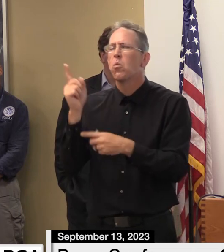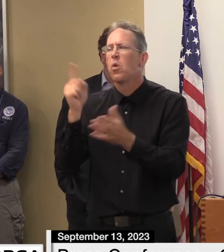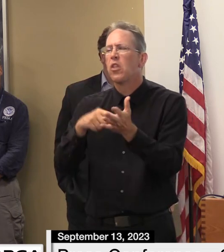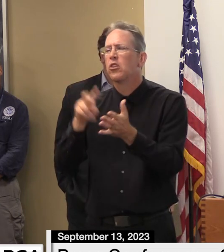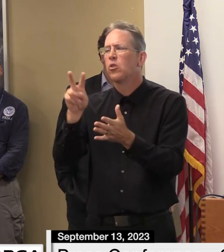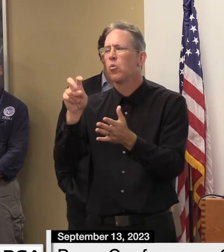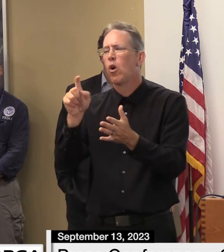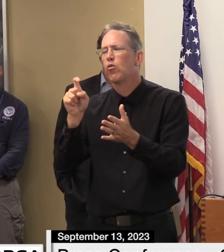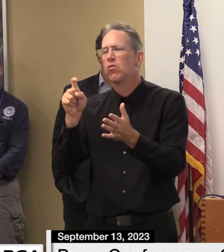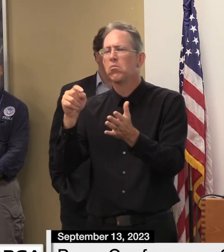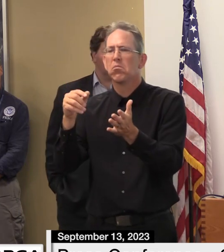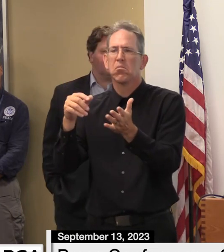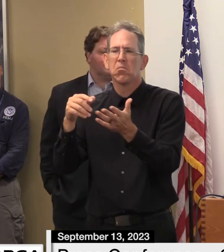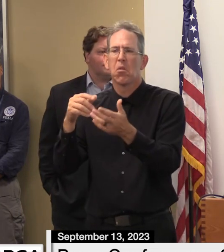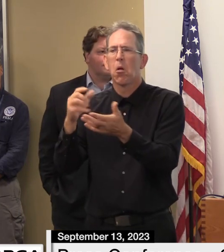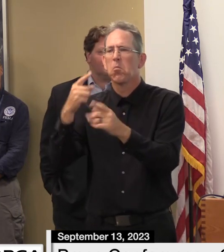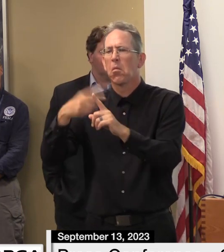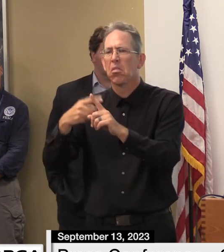a